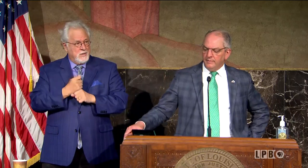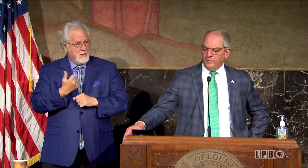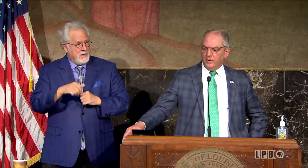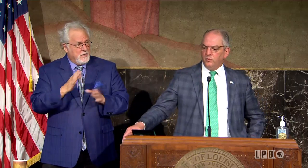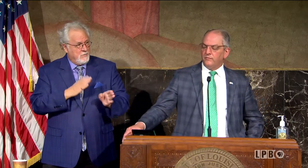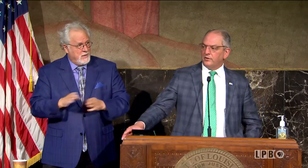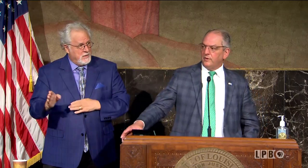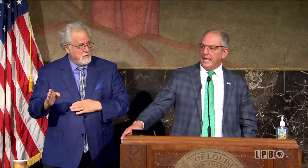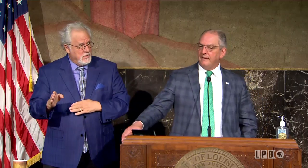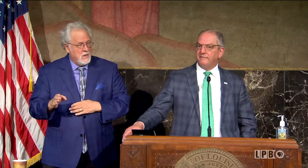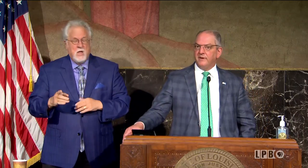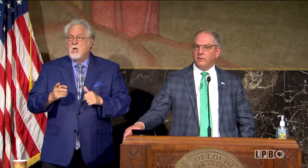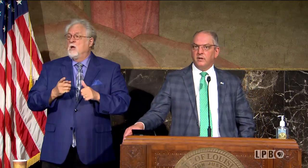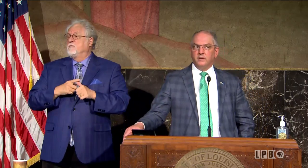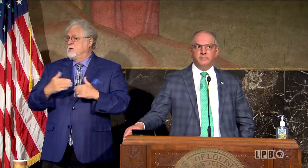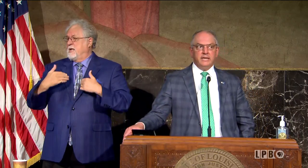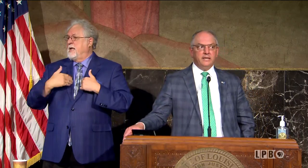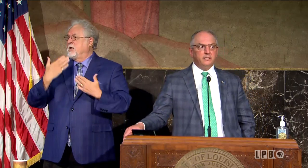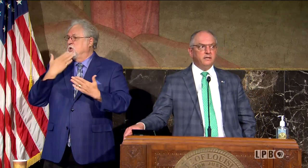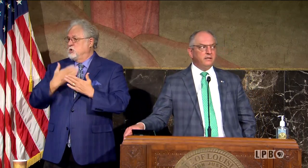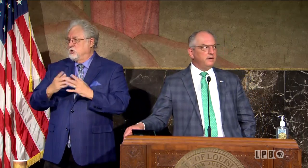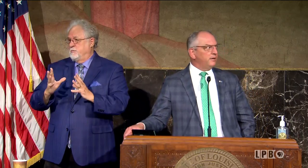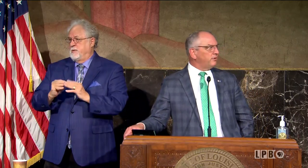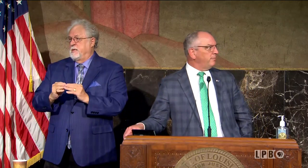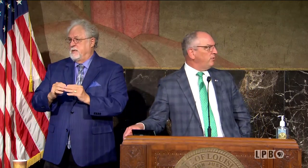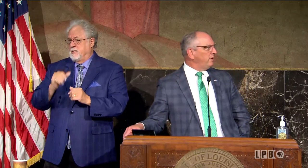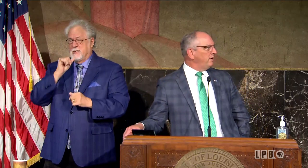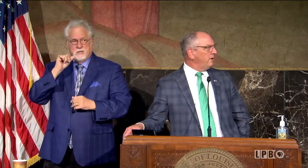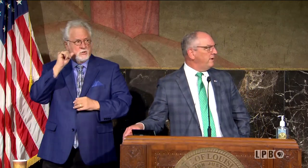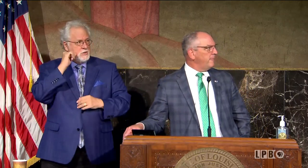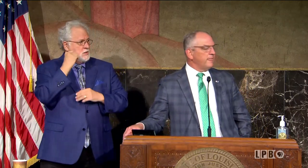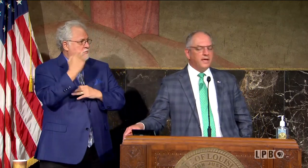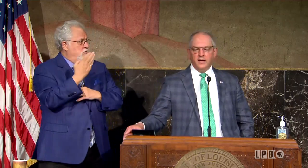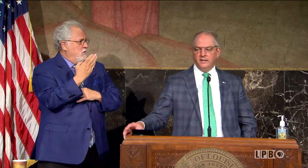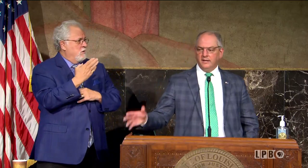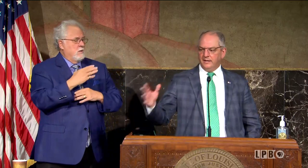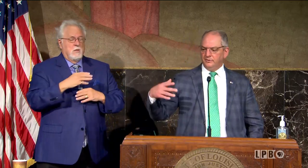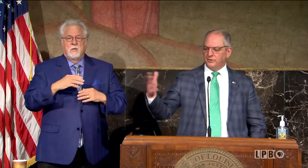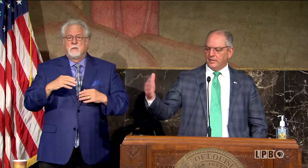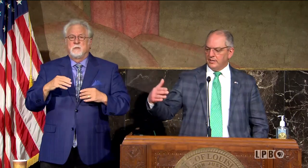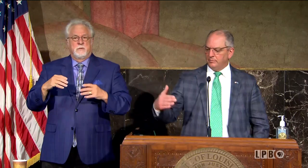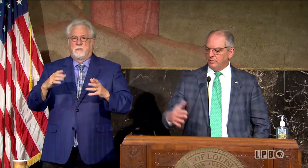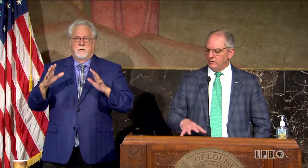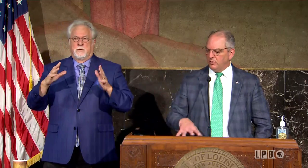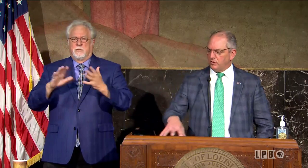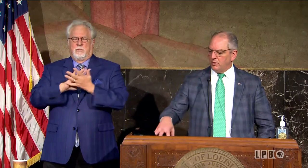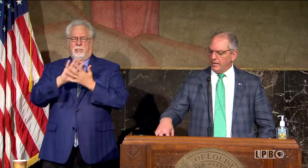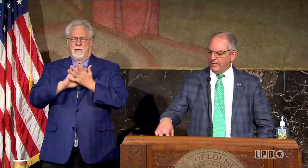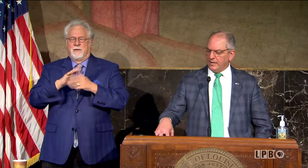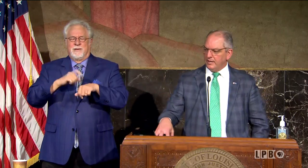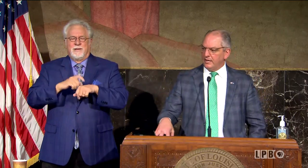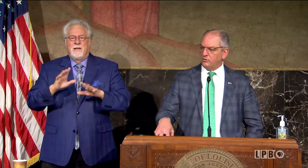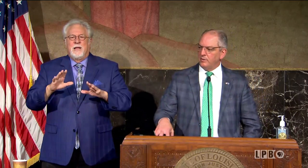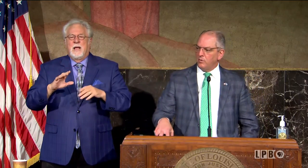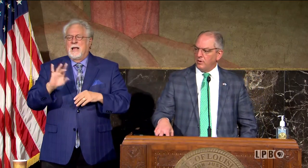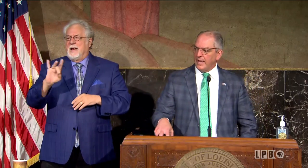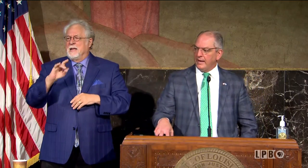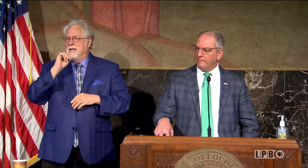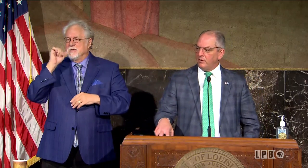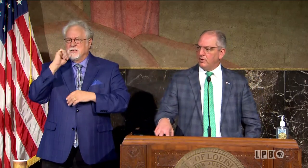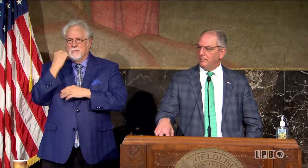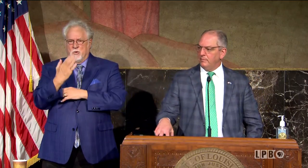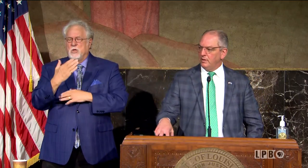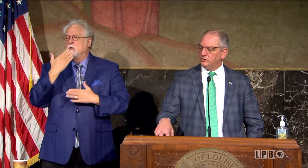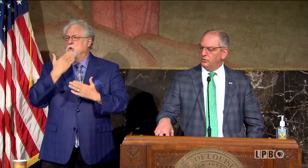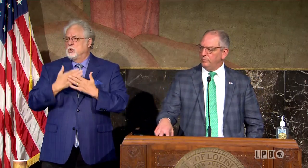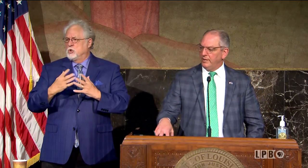plans yet? Yeah, well, first of all, I had a very good meeting yesterday morning. I lose track of time. So it was early, 8 o'clock yesterday morning. I had